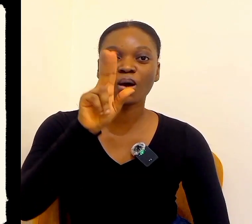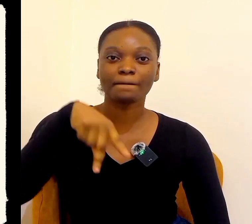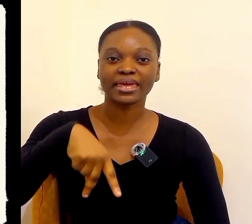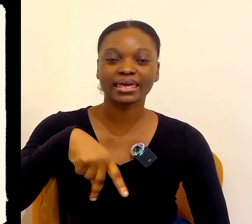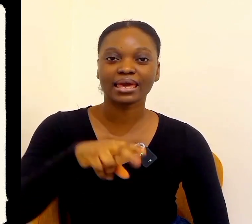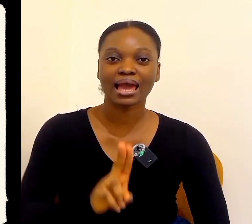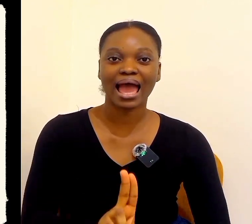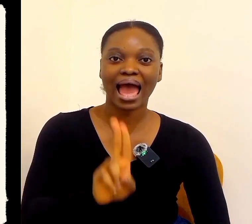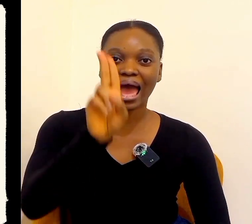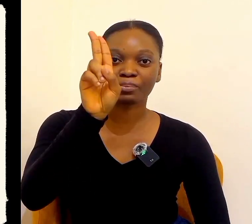U-P, up,